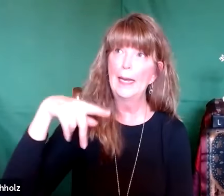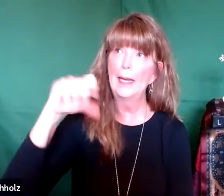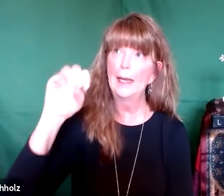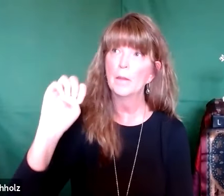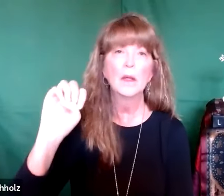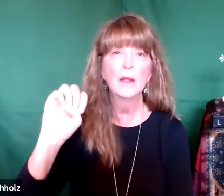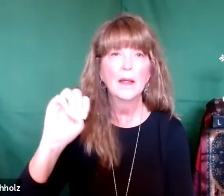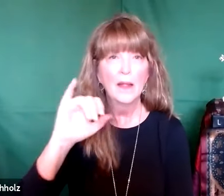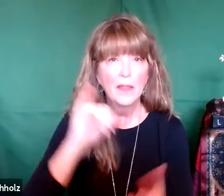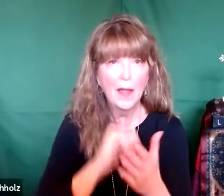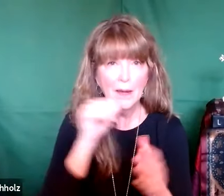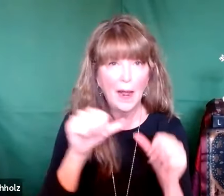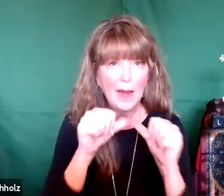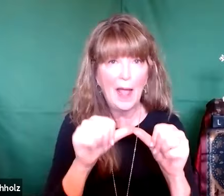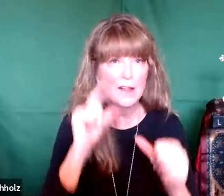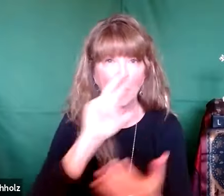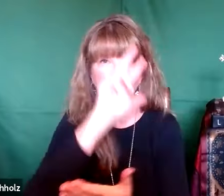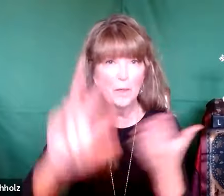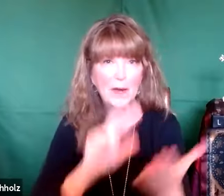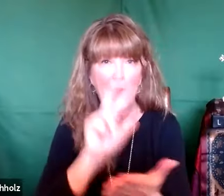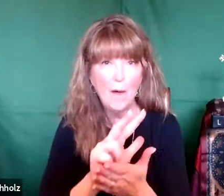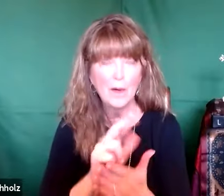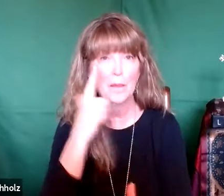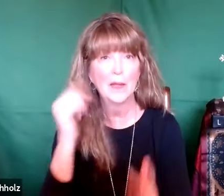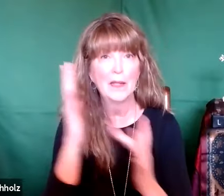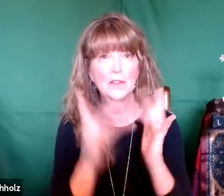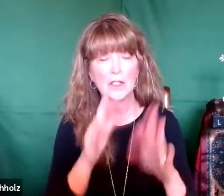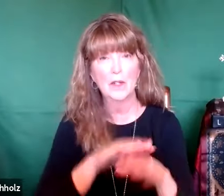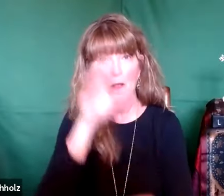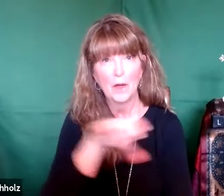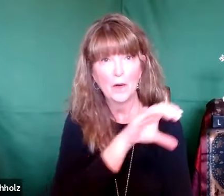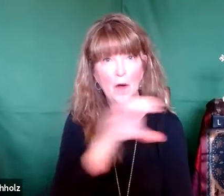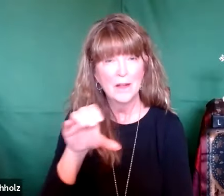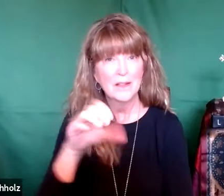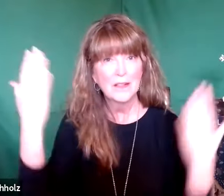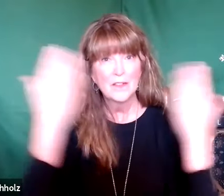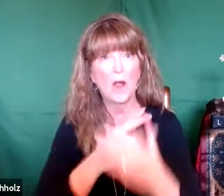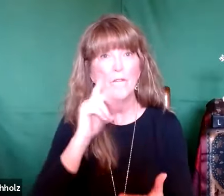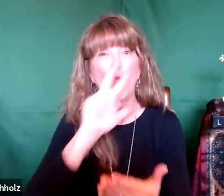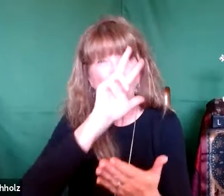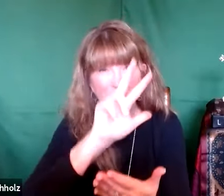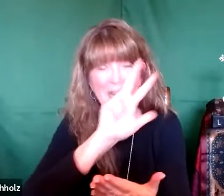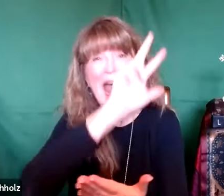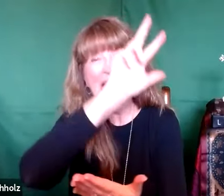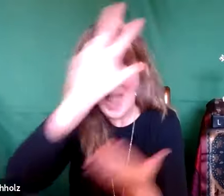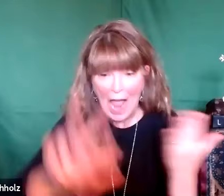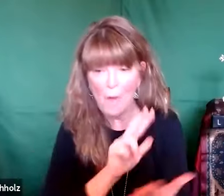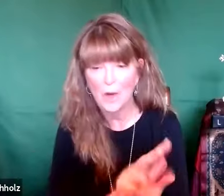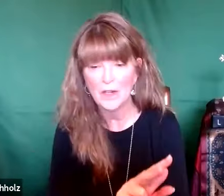If there had been an eclipse on that day, it would not have lasted for 3 hours. While Jesus hung